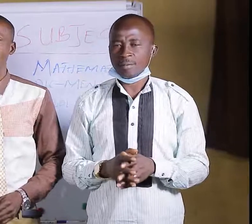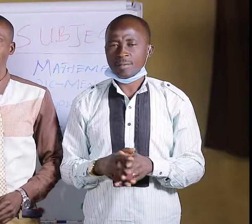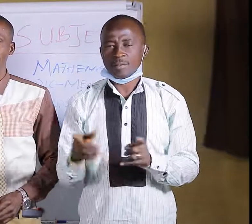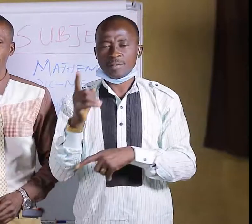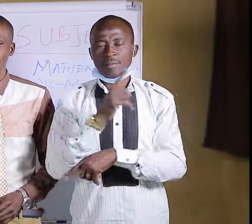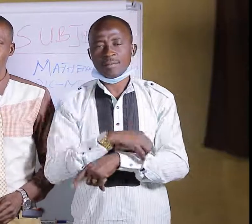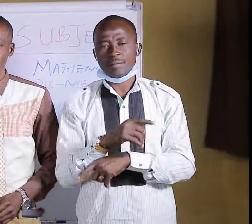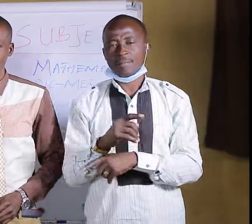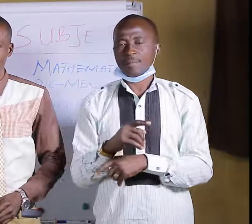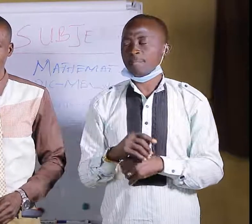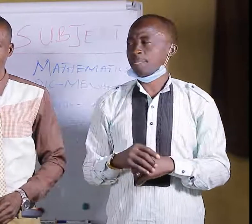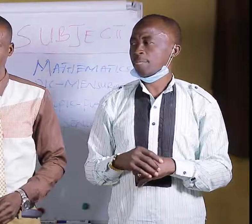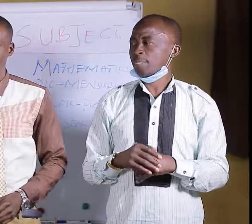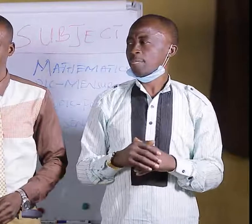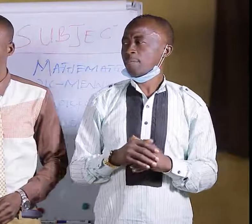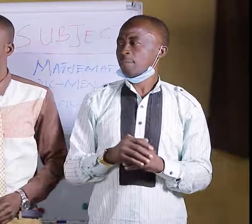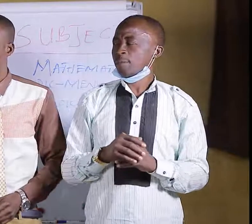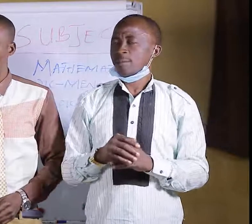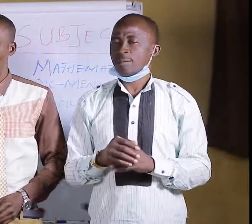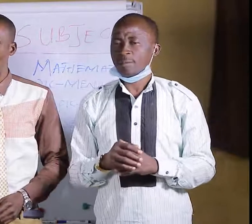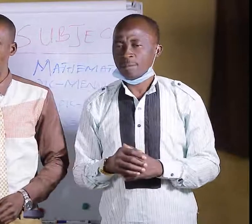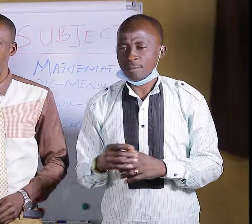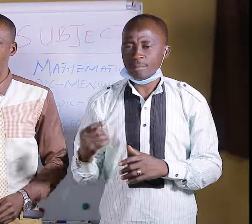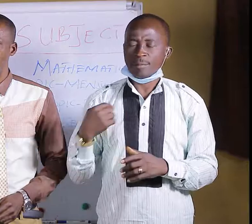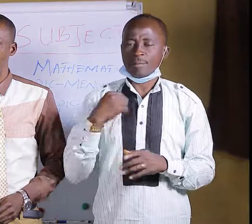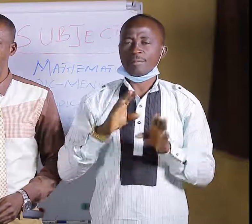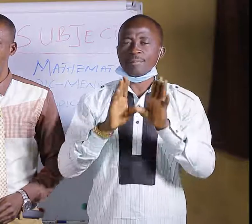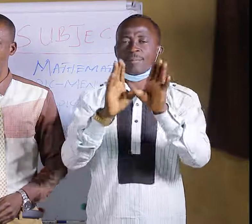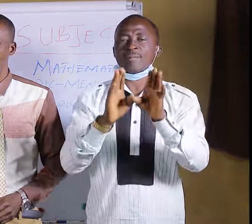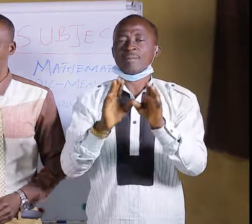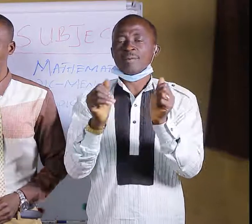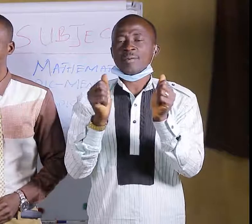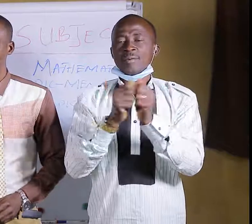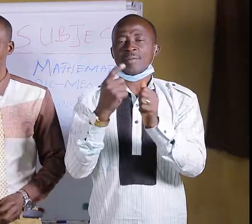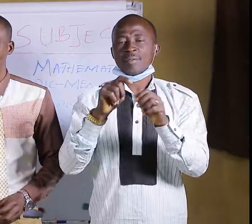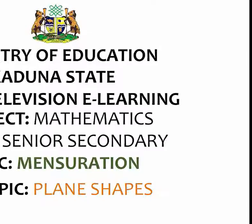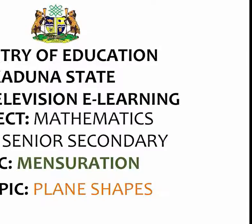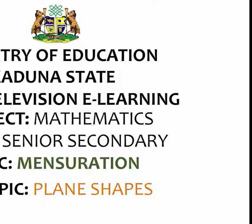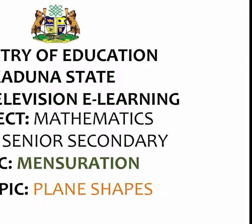Today, by the grace of God, we are continuing with the subtopic,